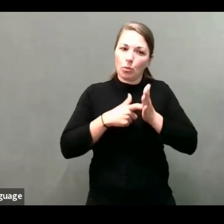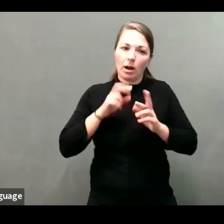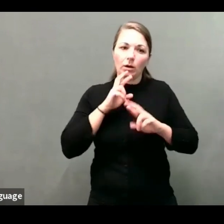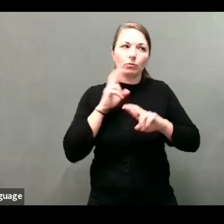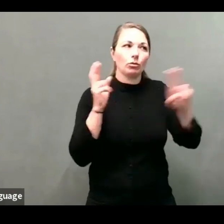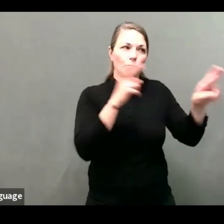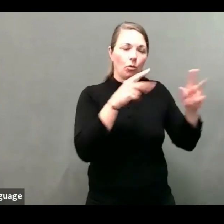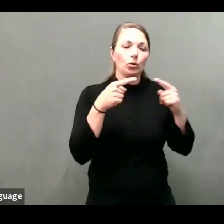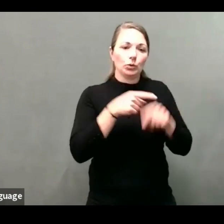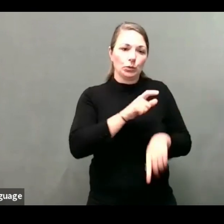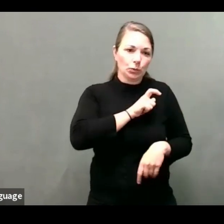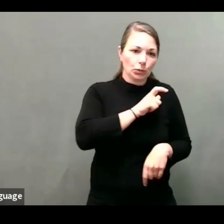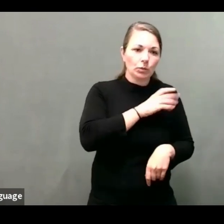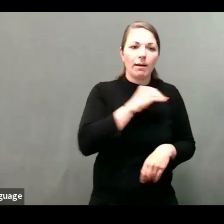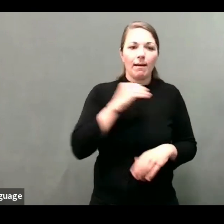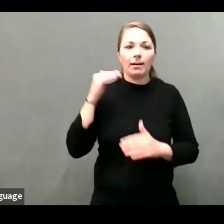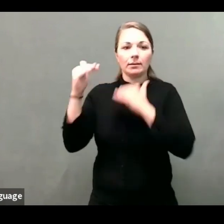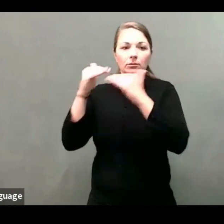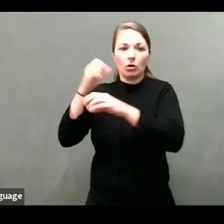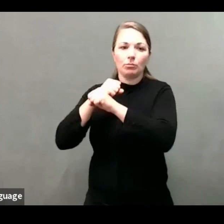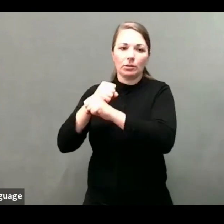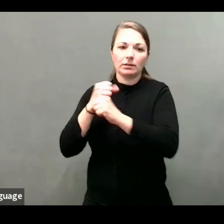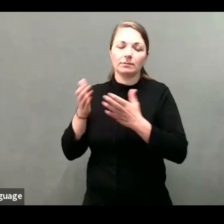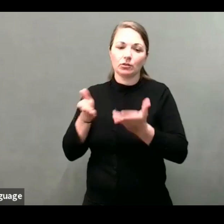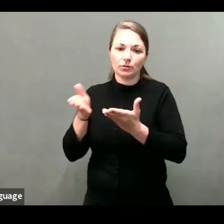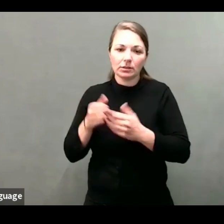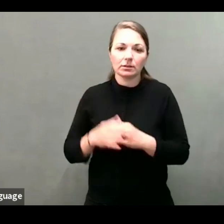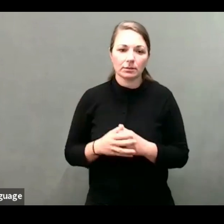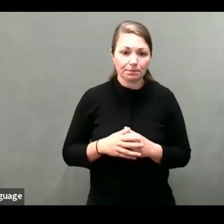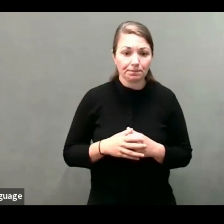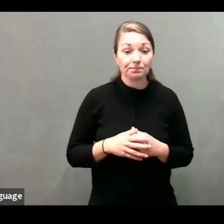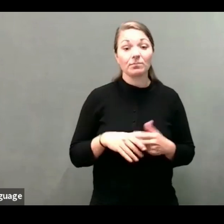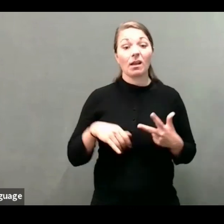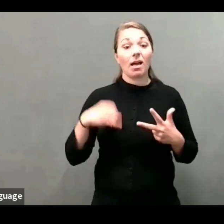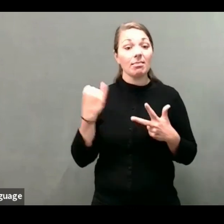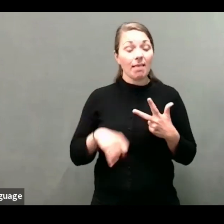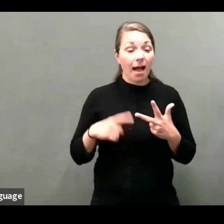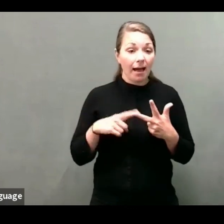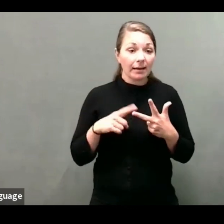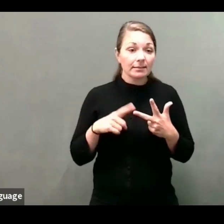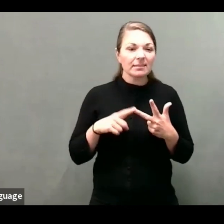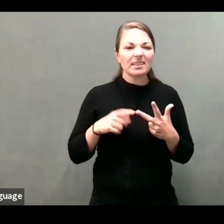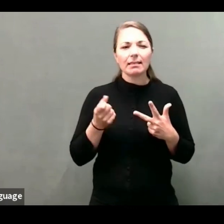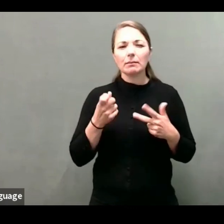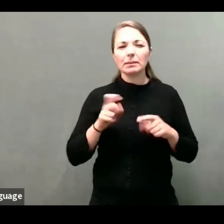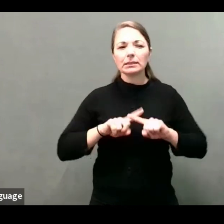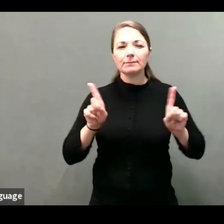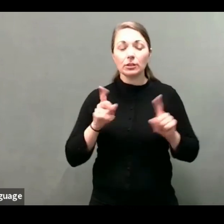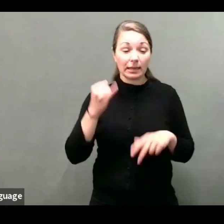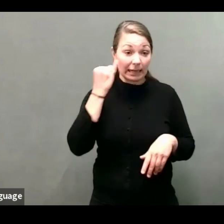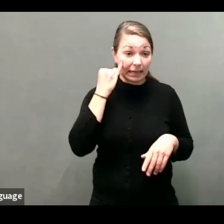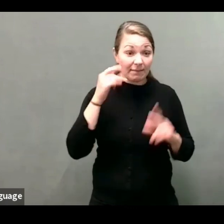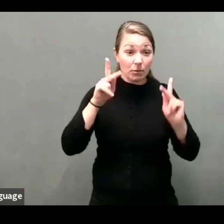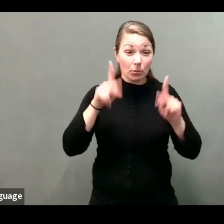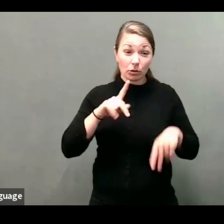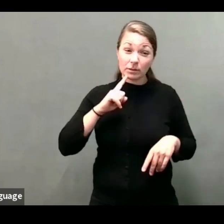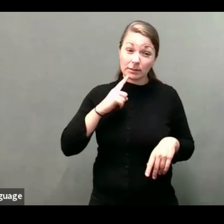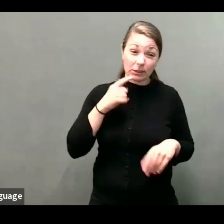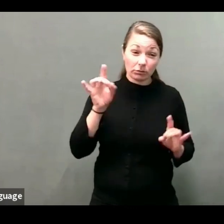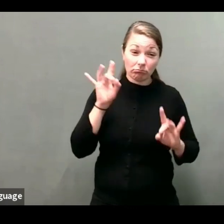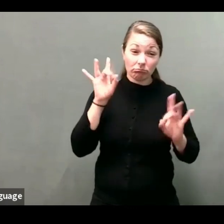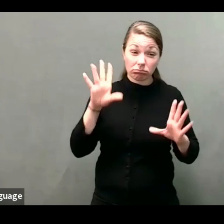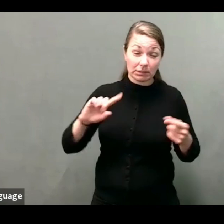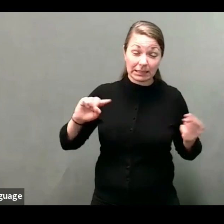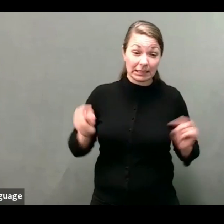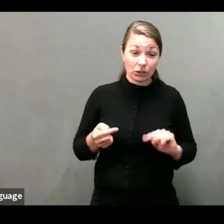Services. And then the last category is a little different. If a patient comes in with a serious physical injury, like